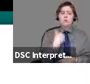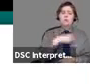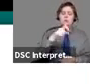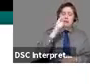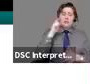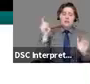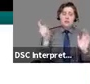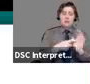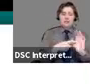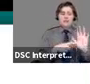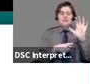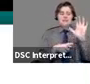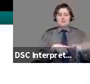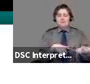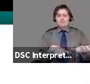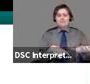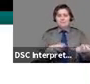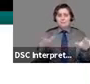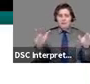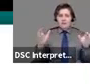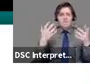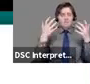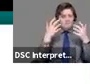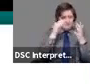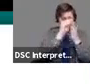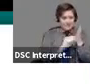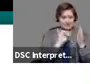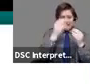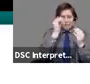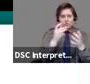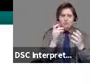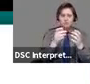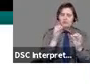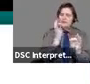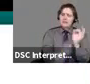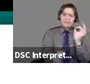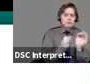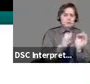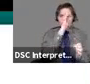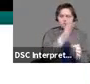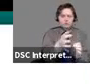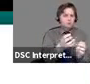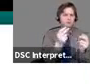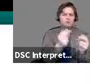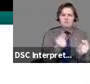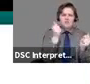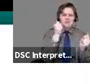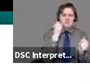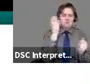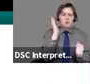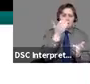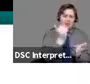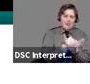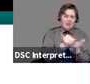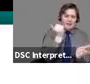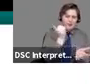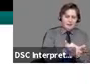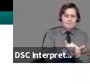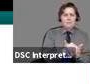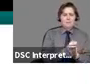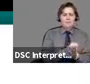that, you know, completing the census information, it's very simple, it's very straightforward, is going to help us. And